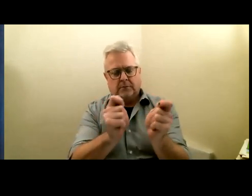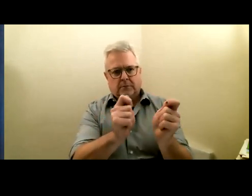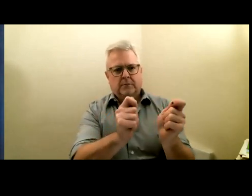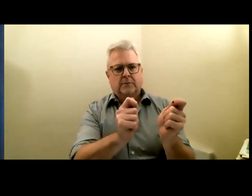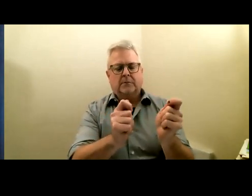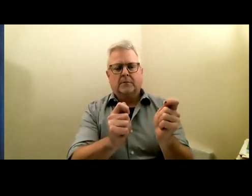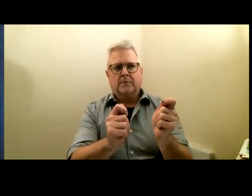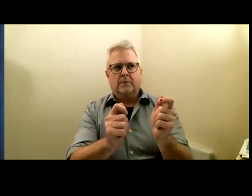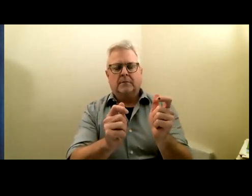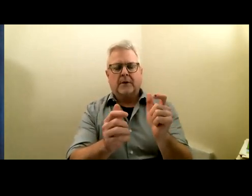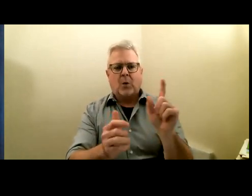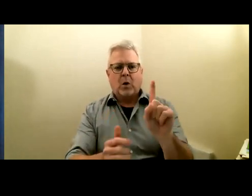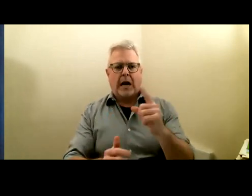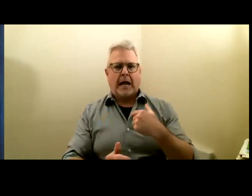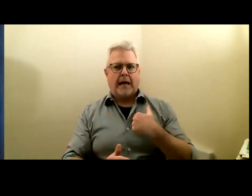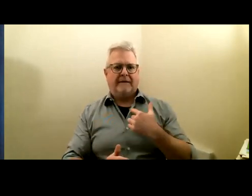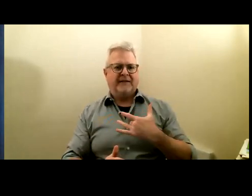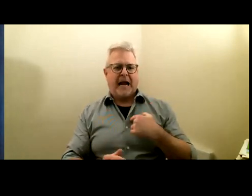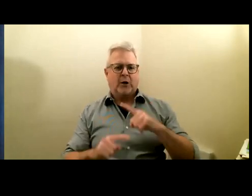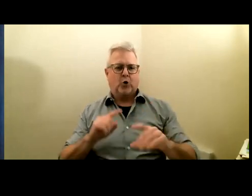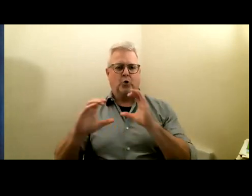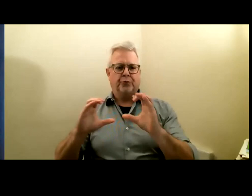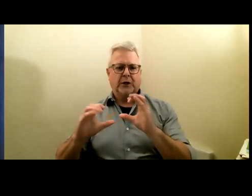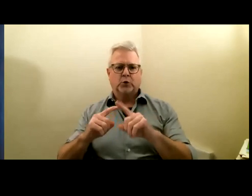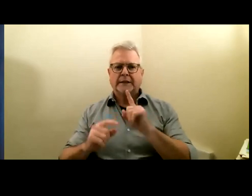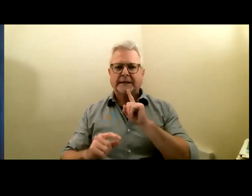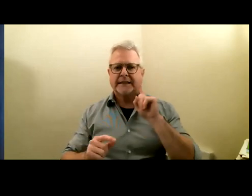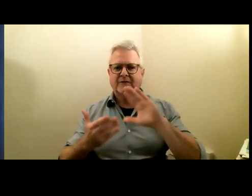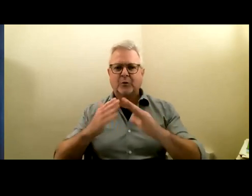there's been a lot of changes and adjustments.